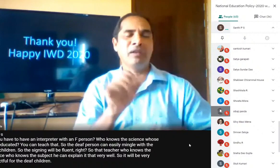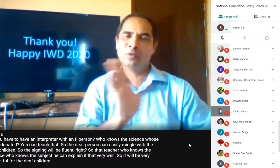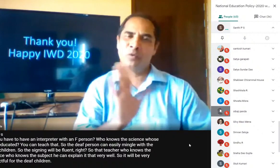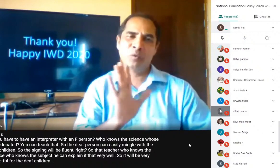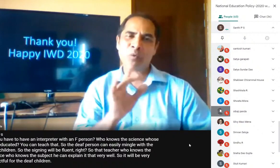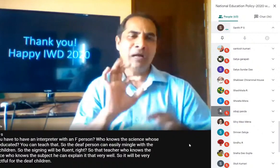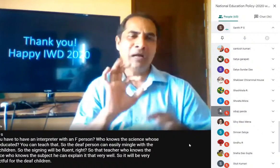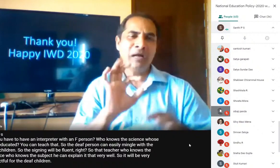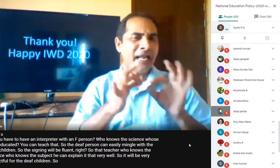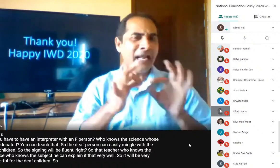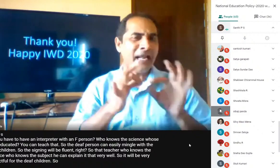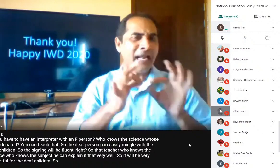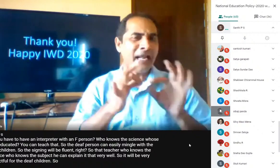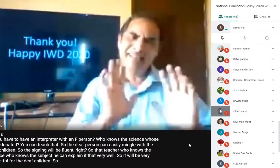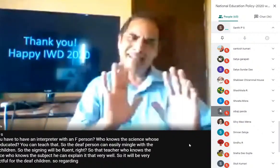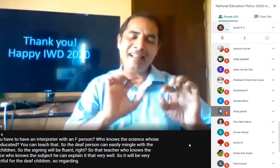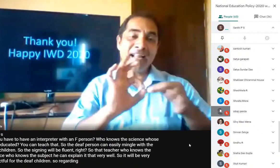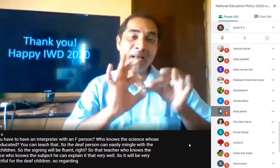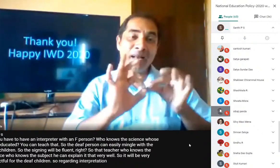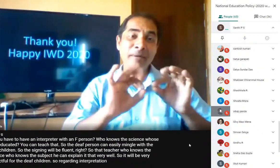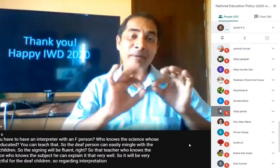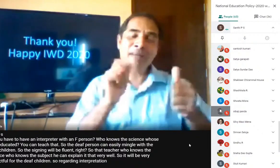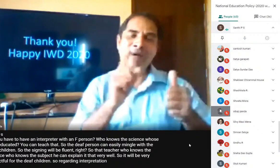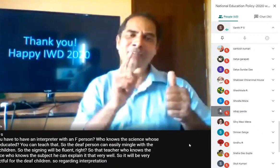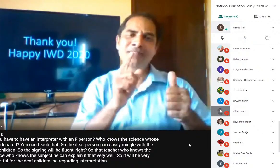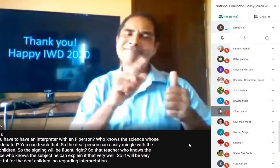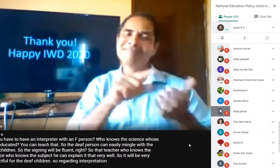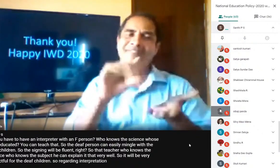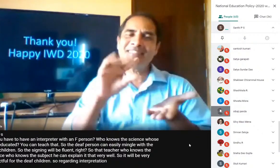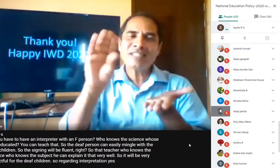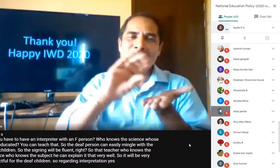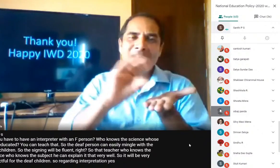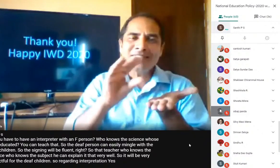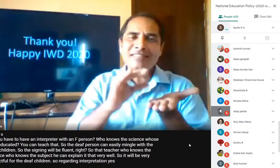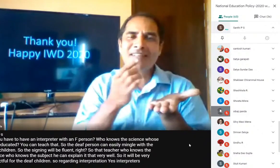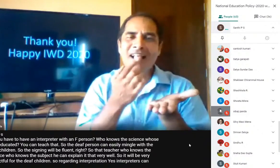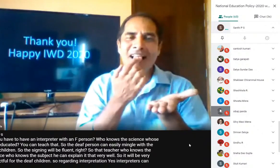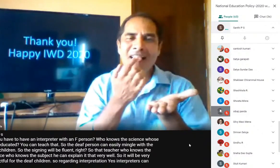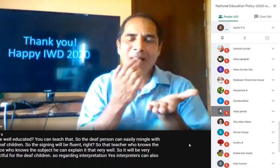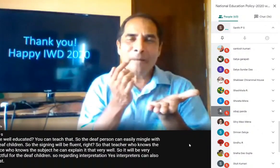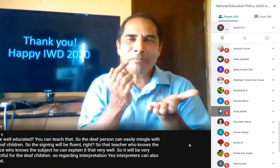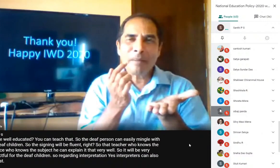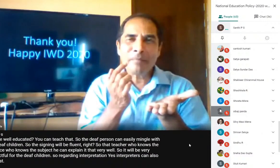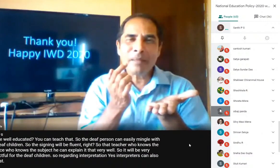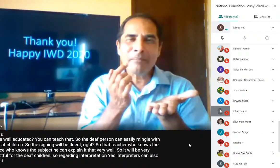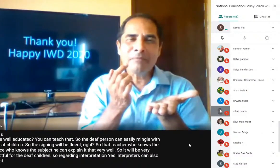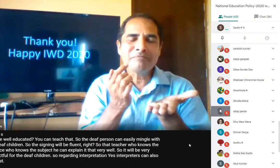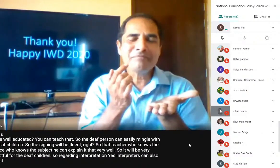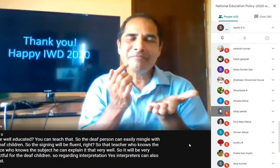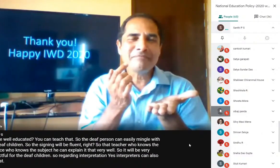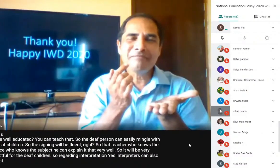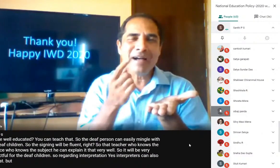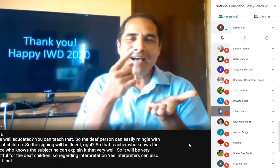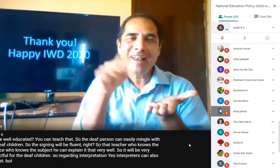So regarding interpretation, yes, interpreters can also do that. But